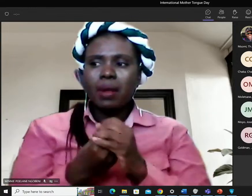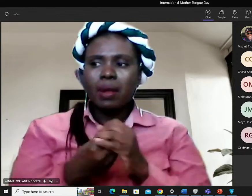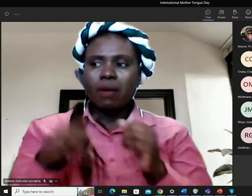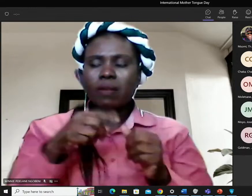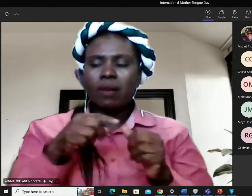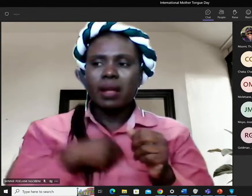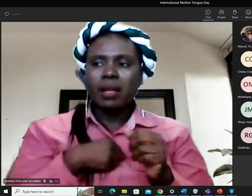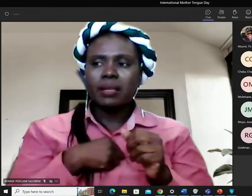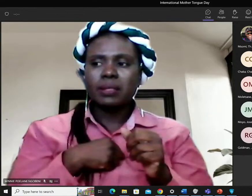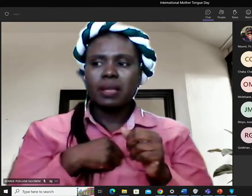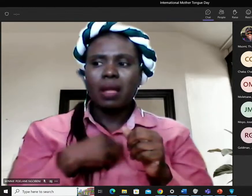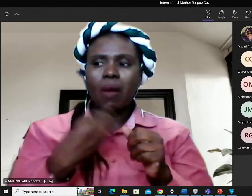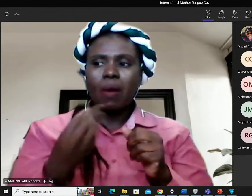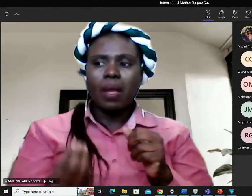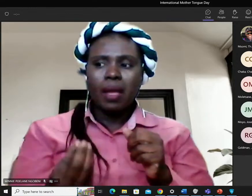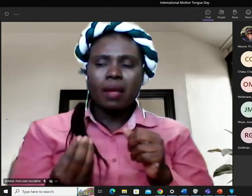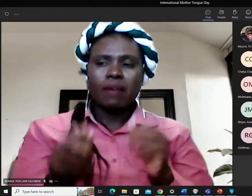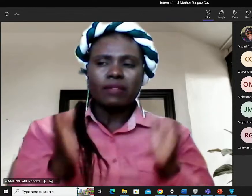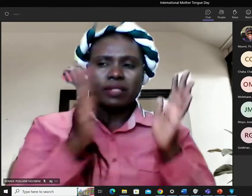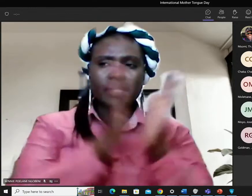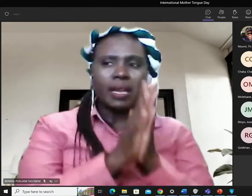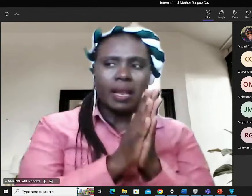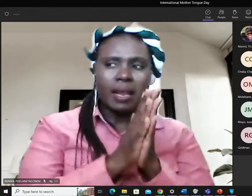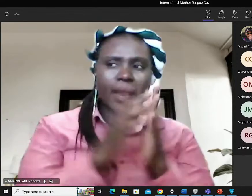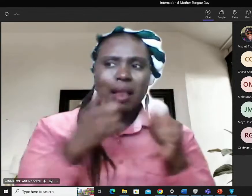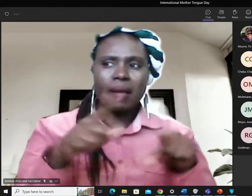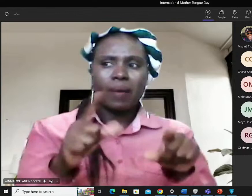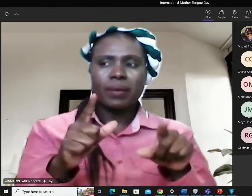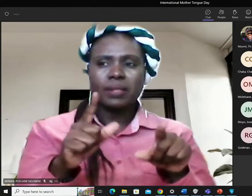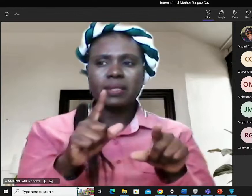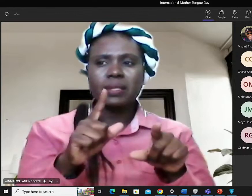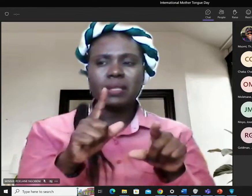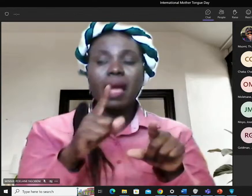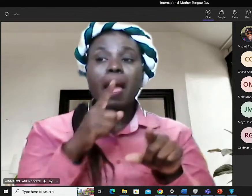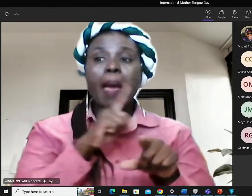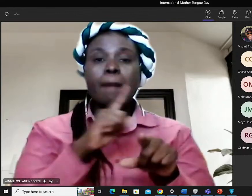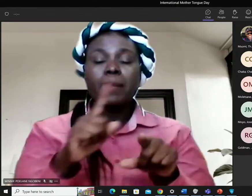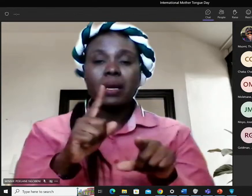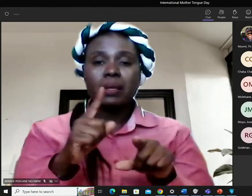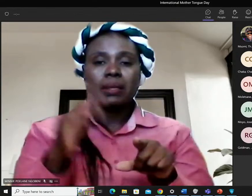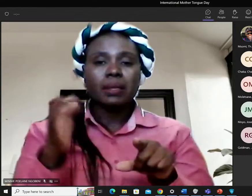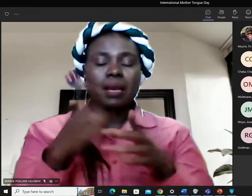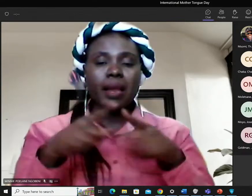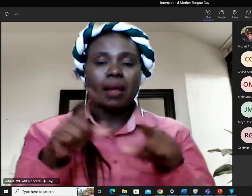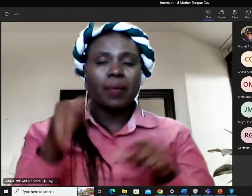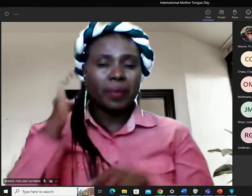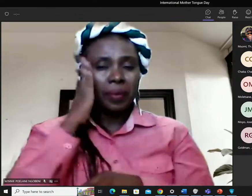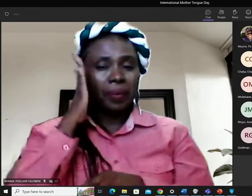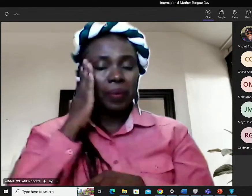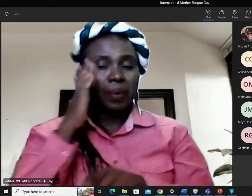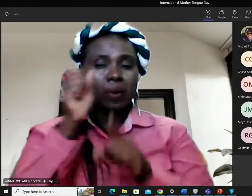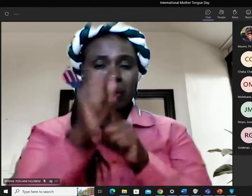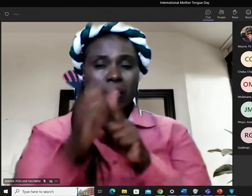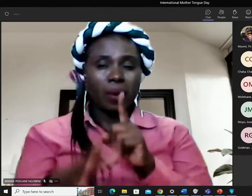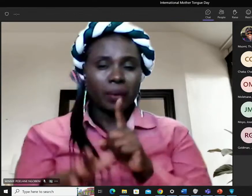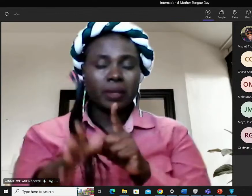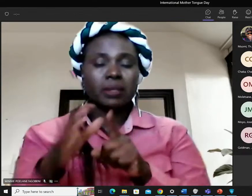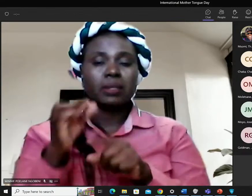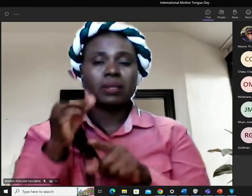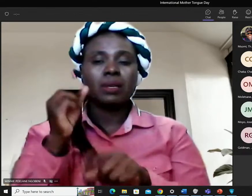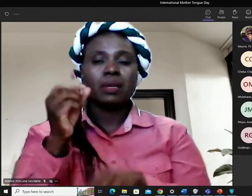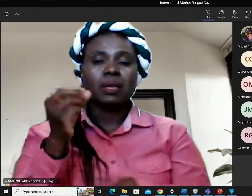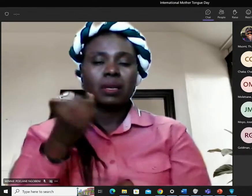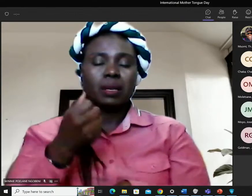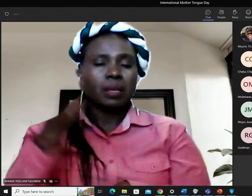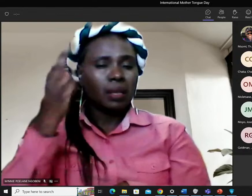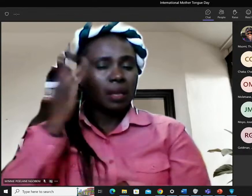in terms of language, but there is a language that you know. Students know that language. And maybe